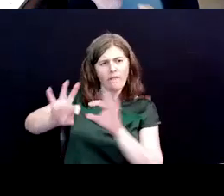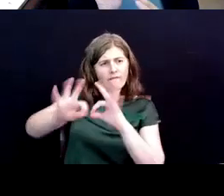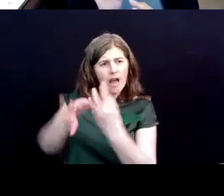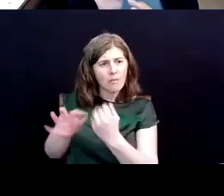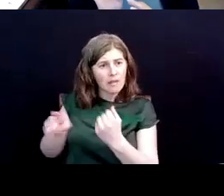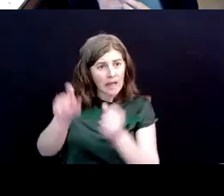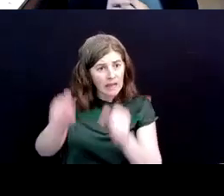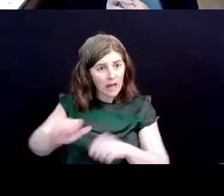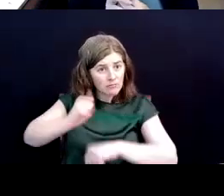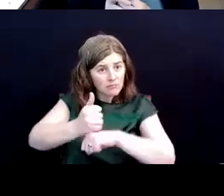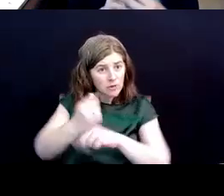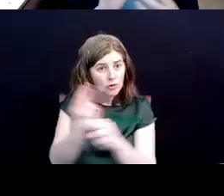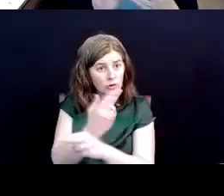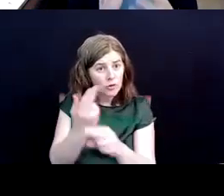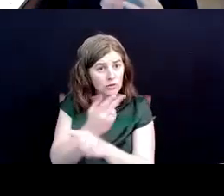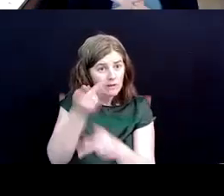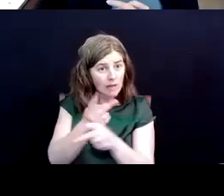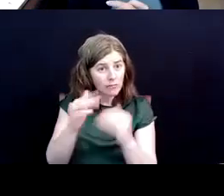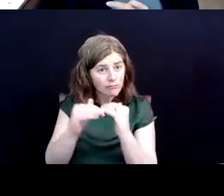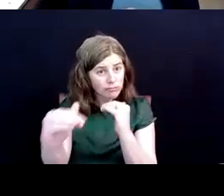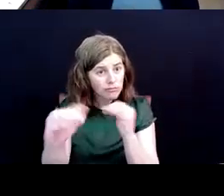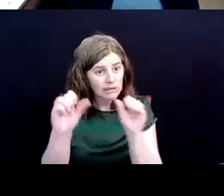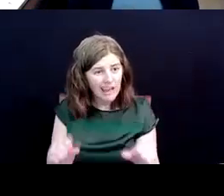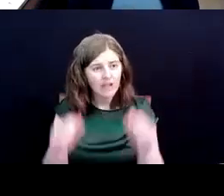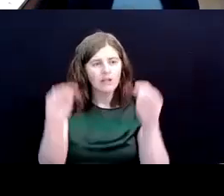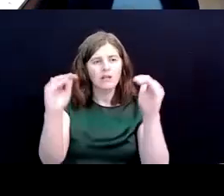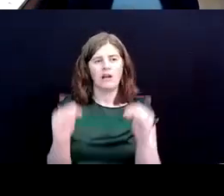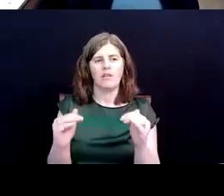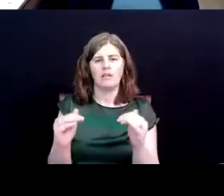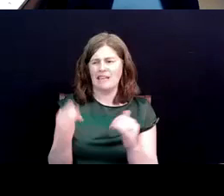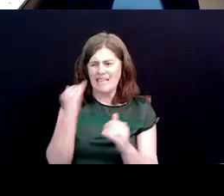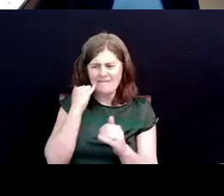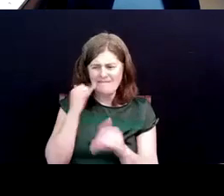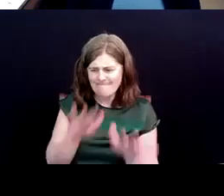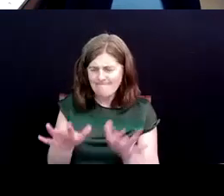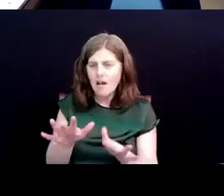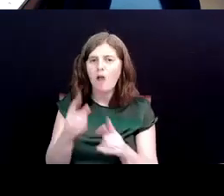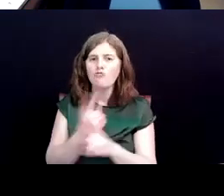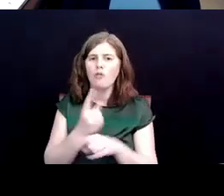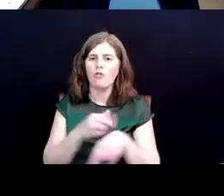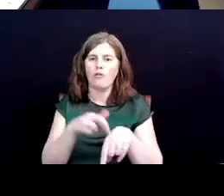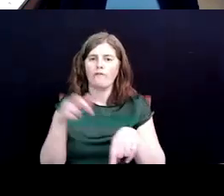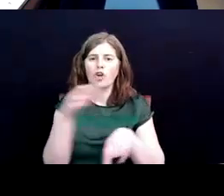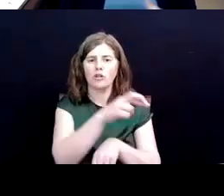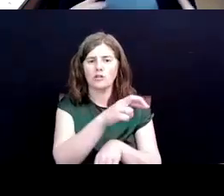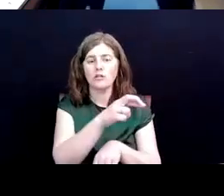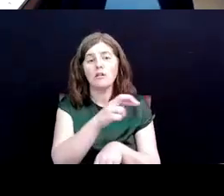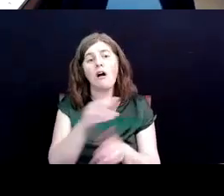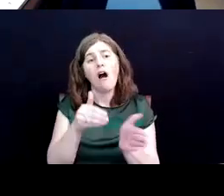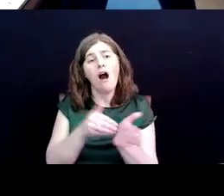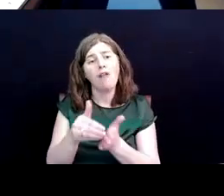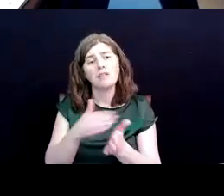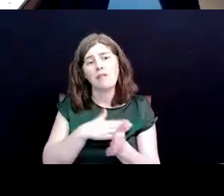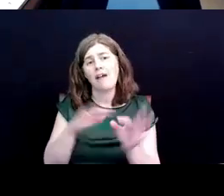That's also an important key. And then provisions for appropriate referrals as needed. So certainly a lot of my families really work with